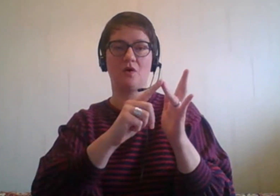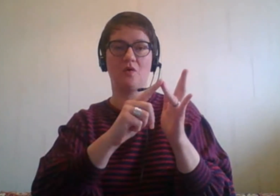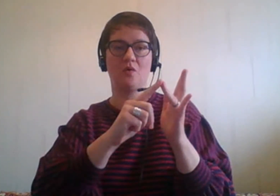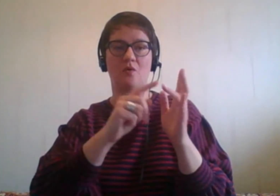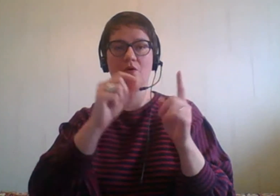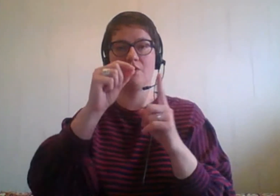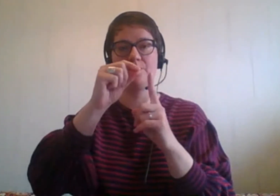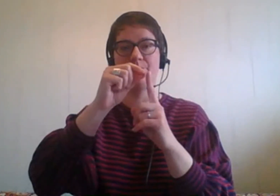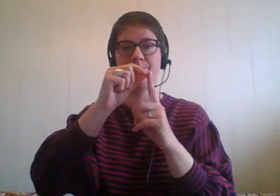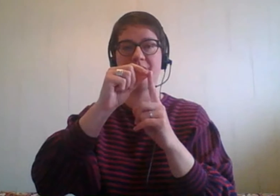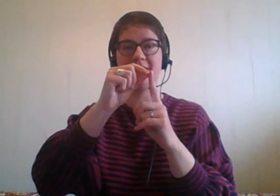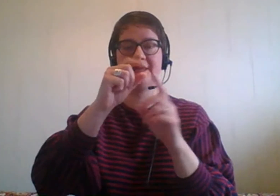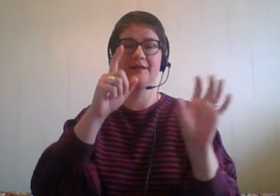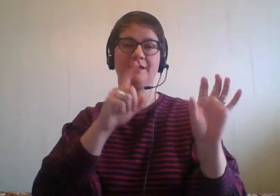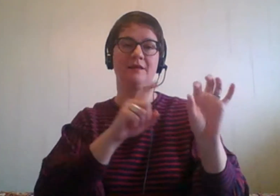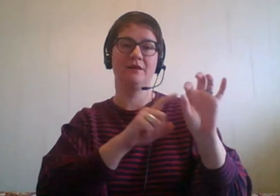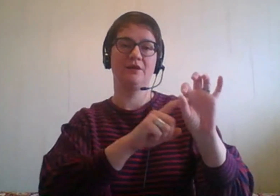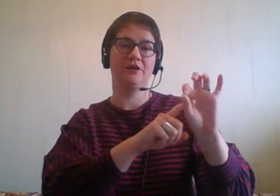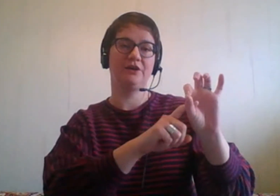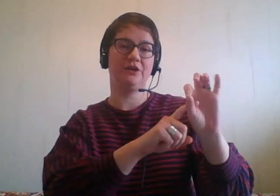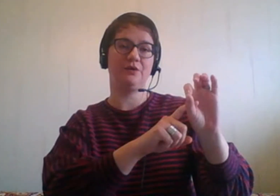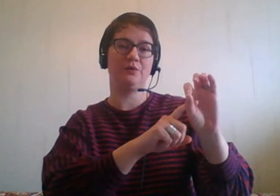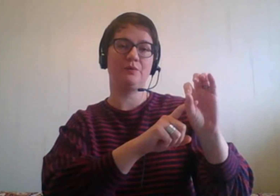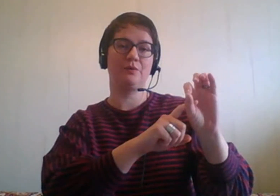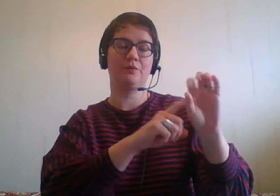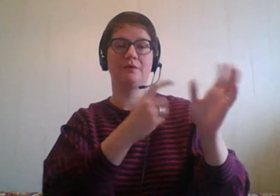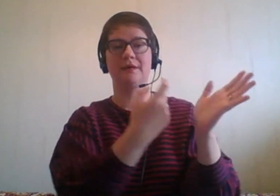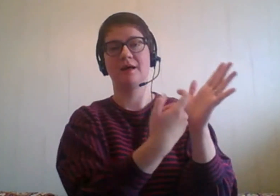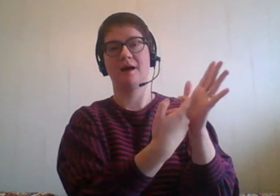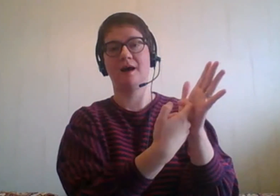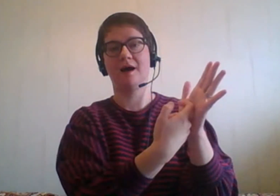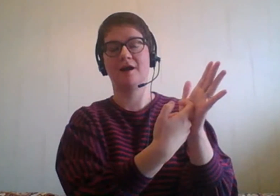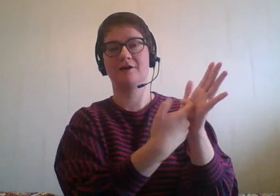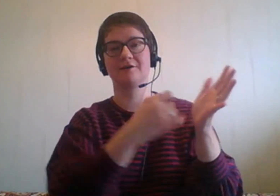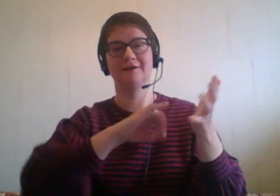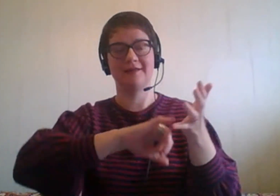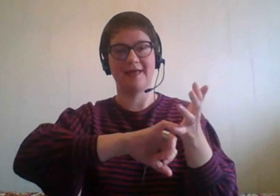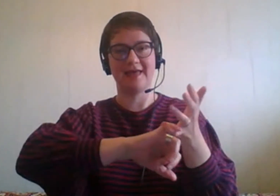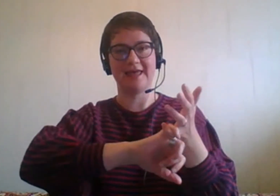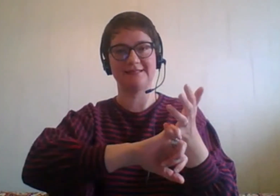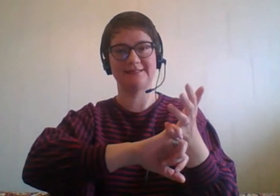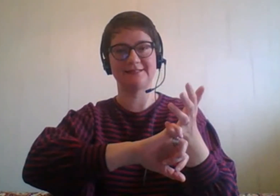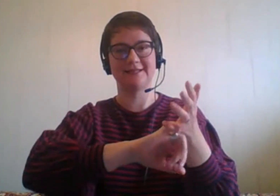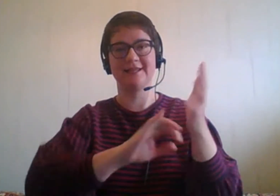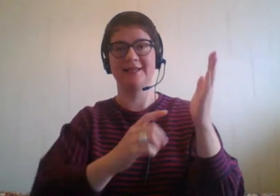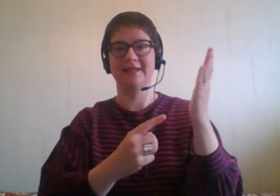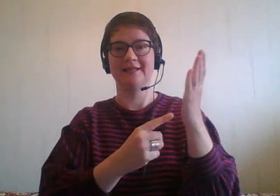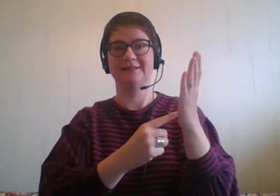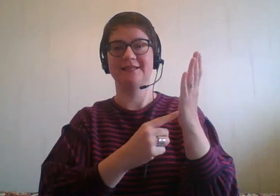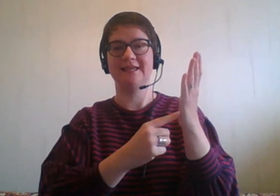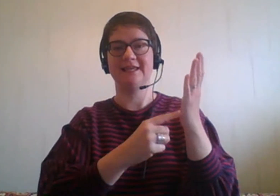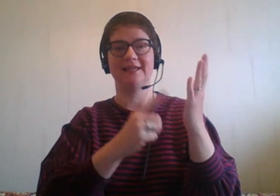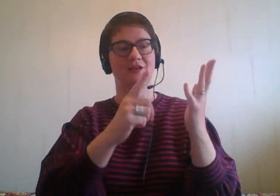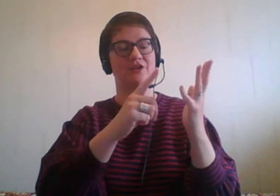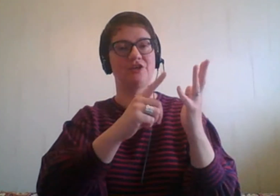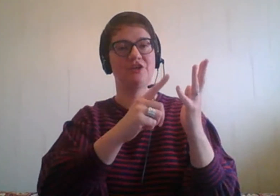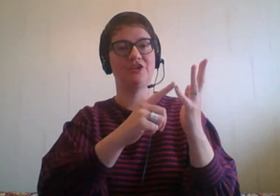O, P, Q, R, S, T,